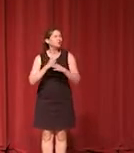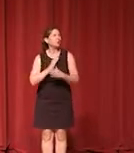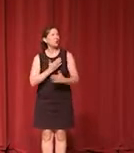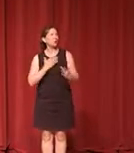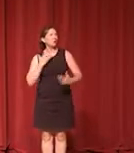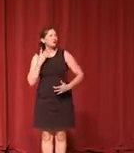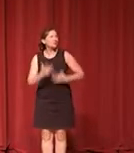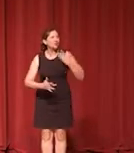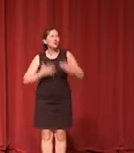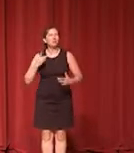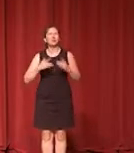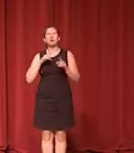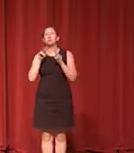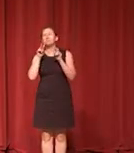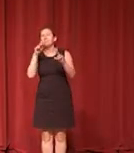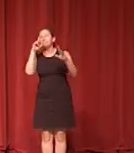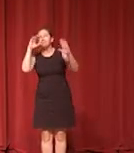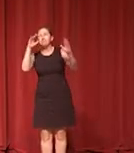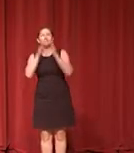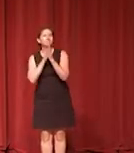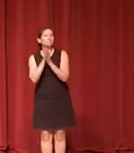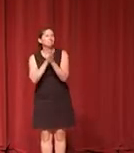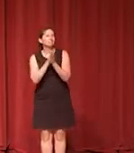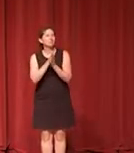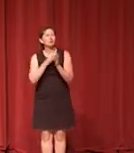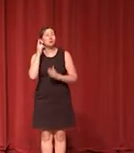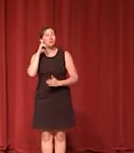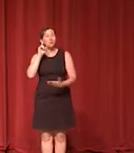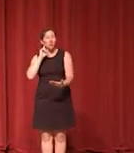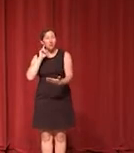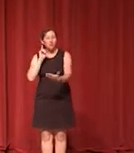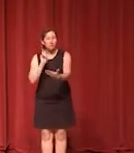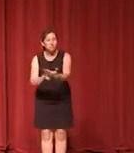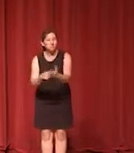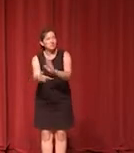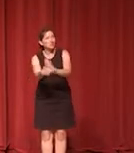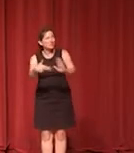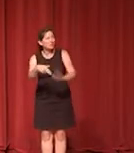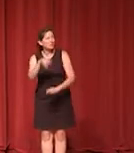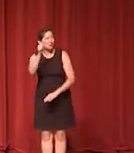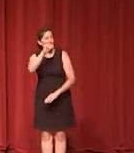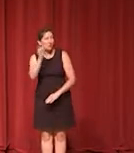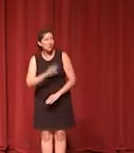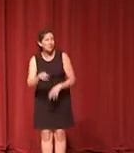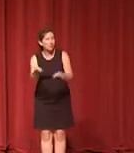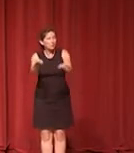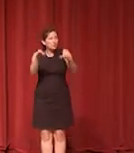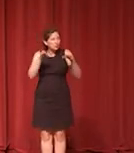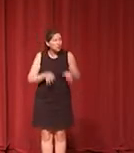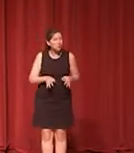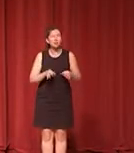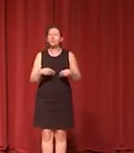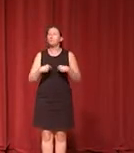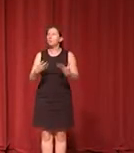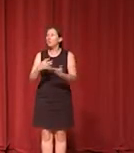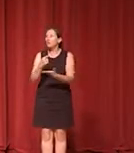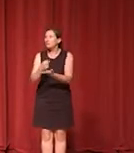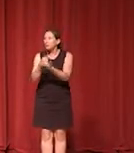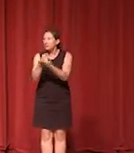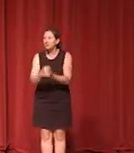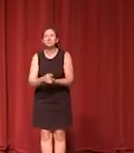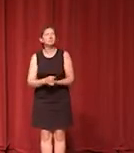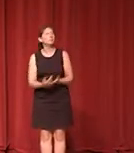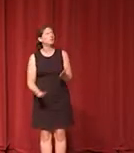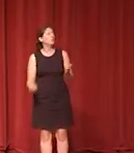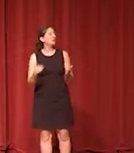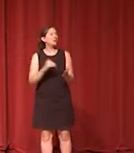are with treating and diagnosing Alzheimer's disease earlier. So I just want to thank you for being here. So again, my name is Cindy